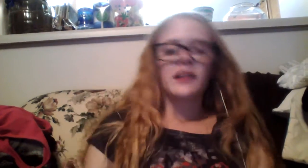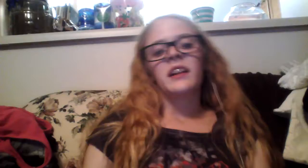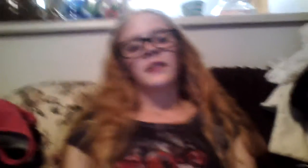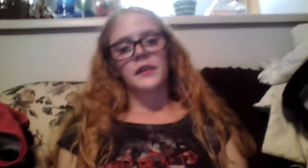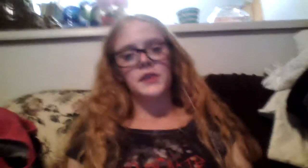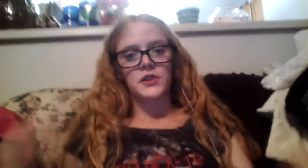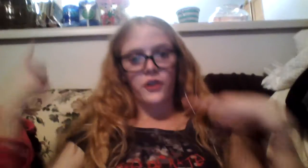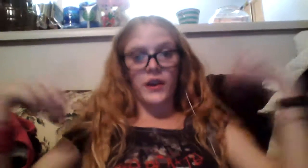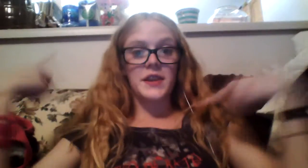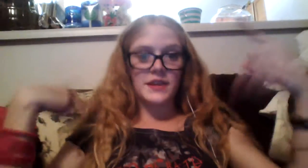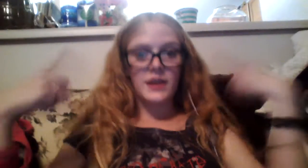supposed to write? This is crazy.